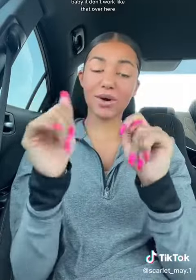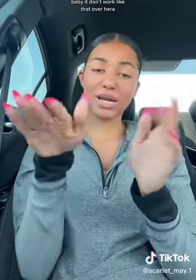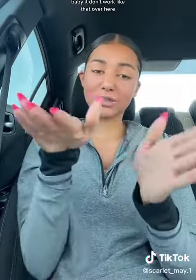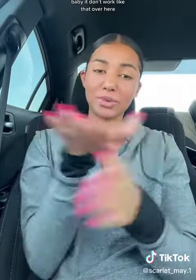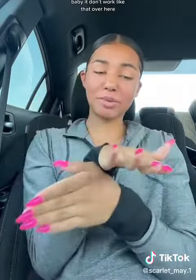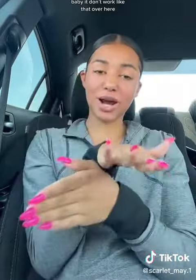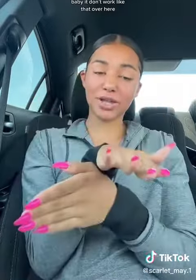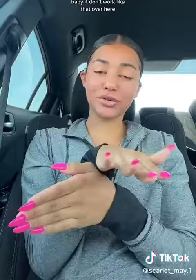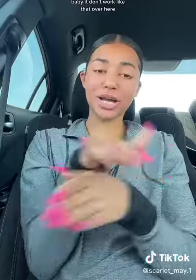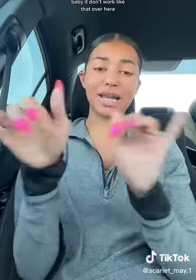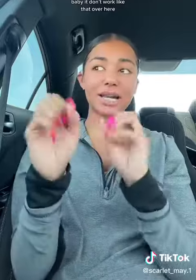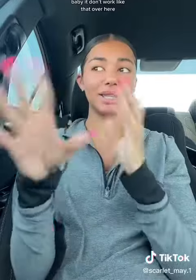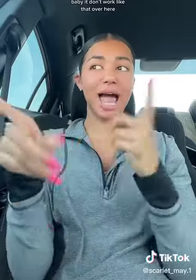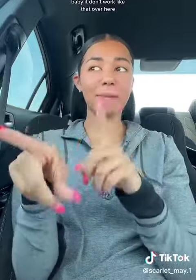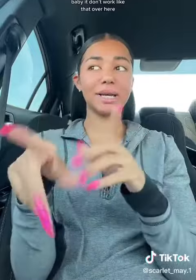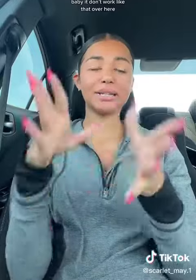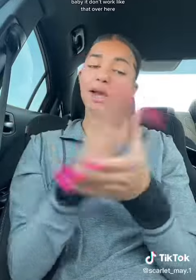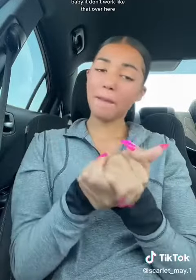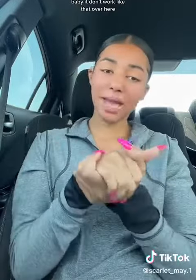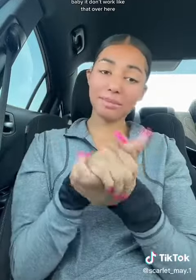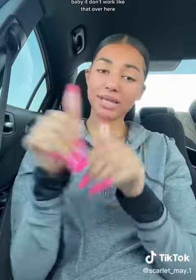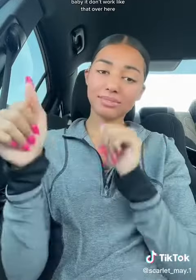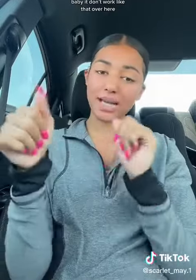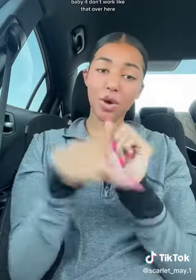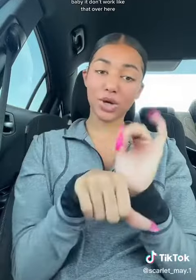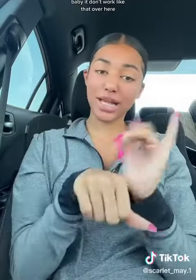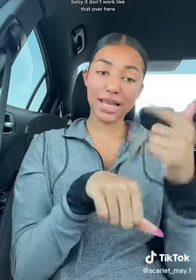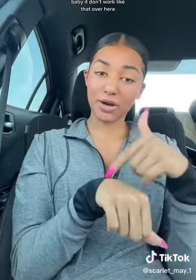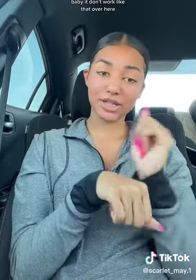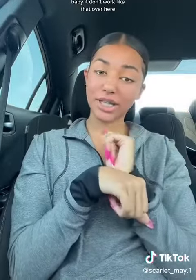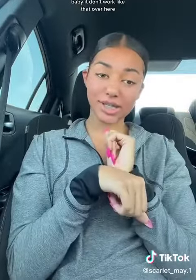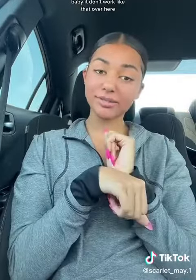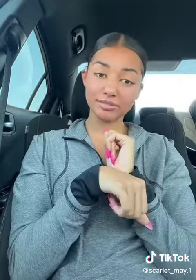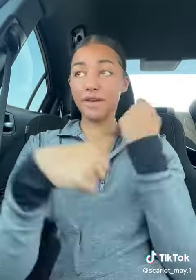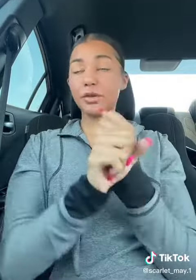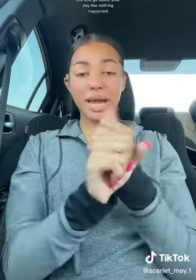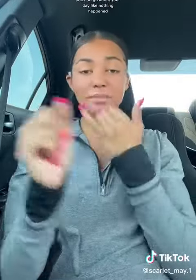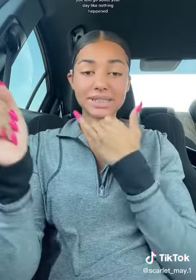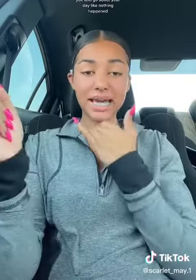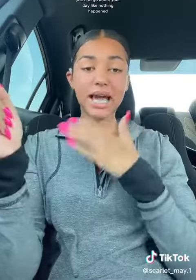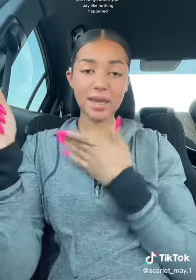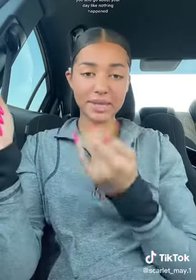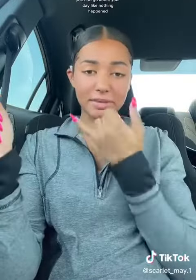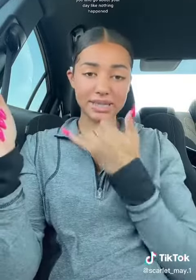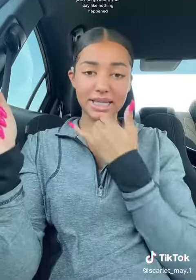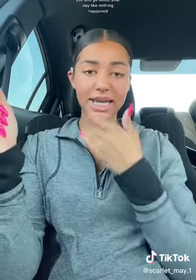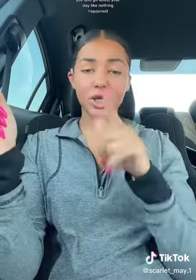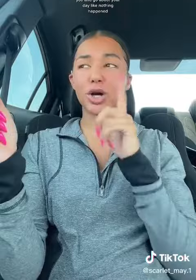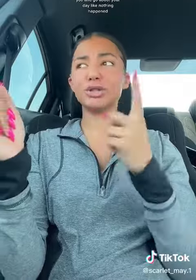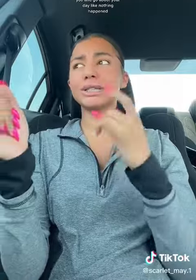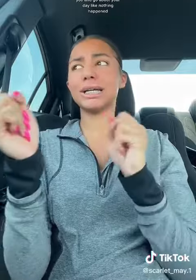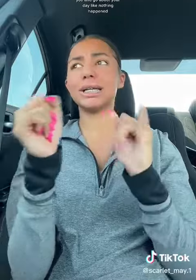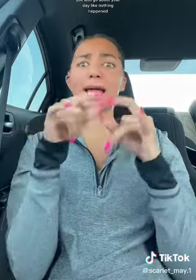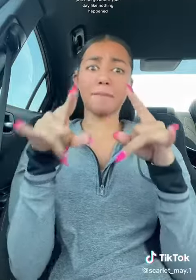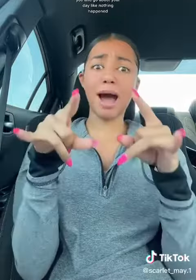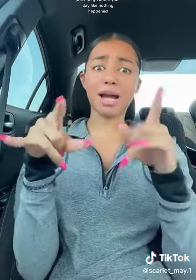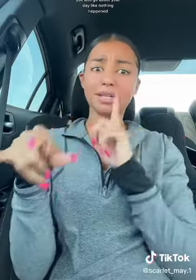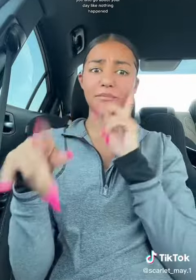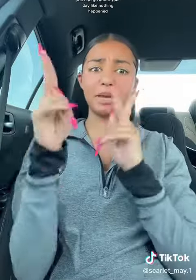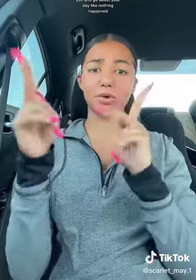and sweep it under the rug like nothing happened. Baby, it don't work like that over here. If you made a mistake, admit the mistake. You don't just get to, like, mock deaf people who